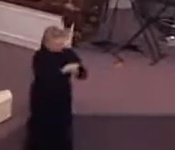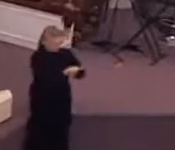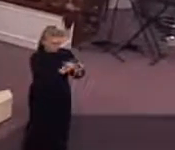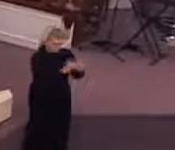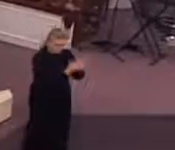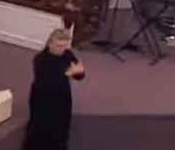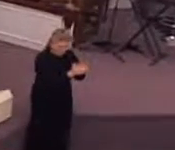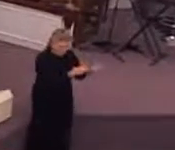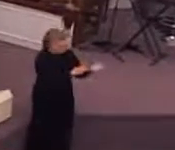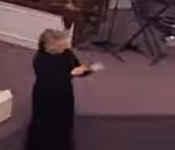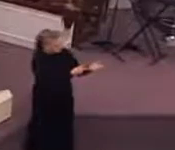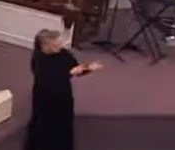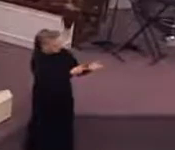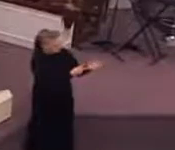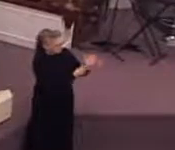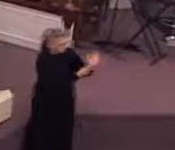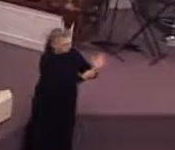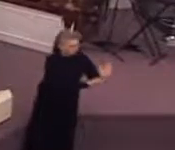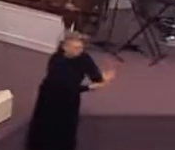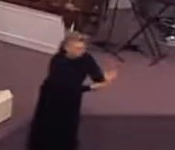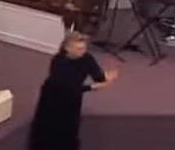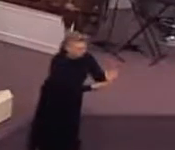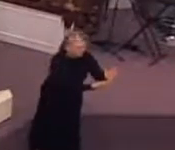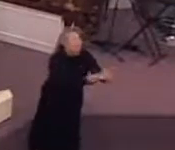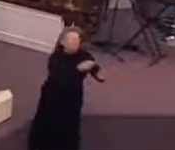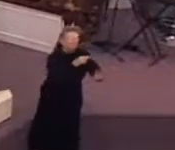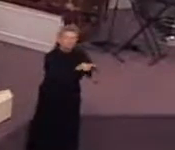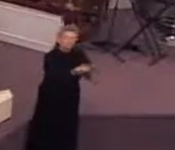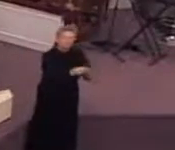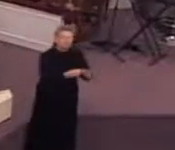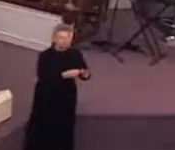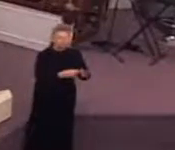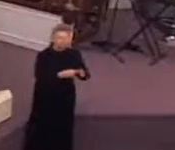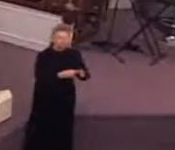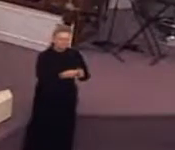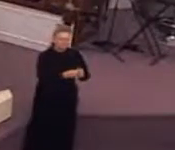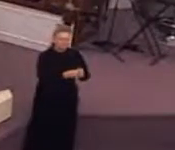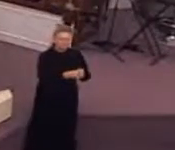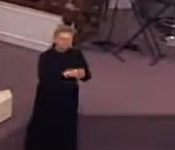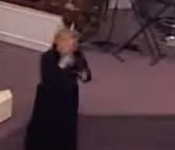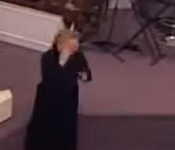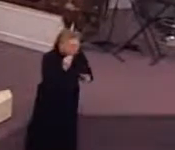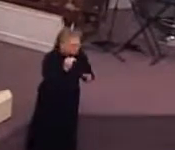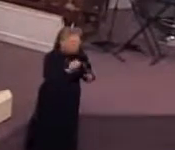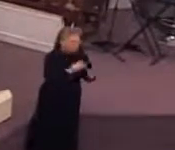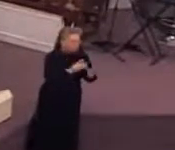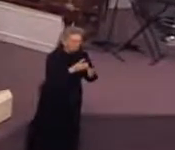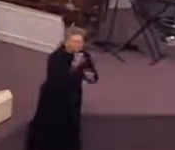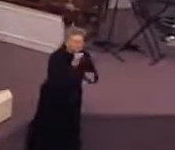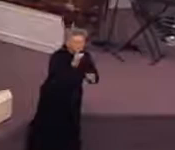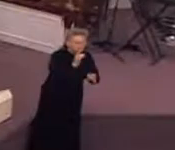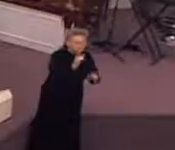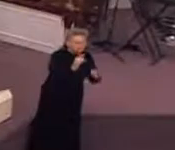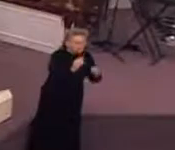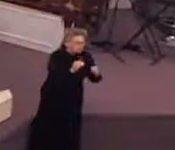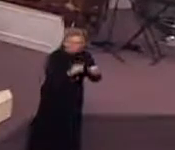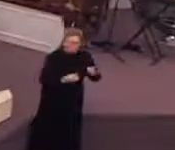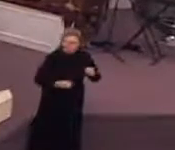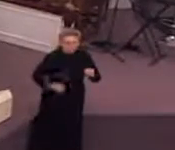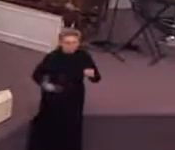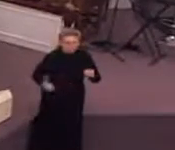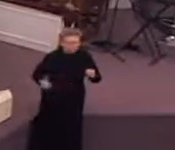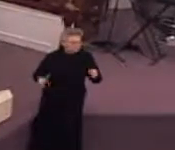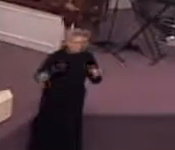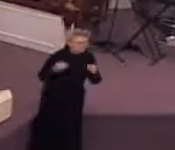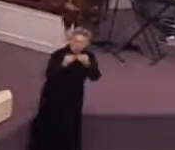Word of God tonight, amen, to get yourself to a place in a spiritual depth of God, in a spiritual height of God, somewhere in the breath of